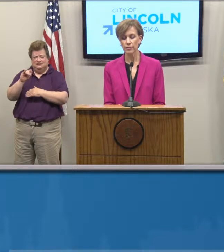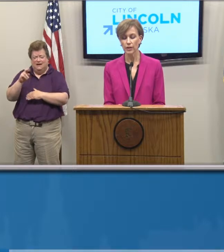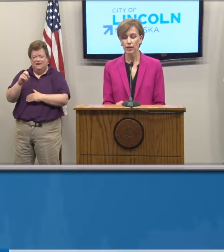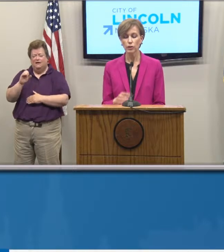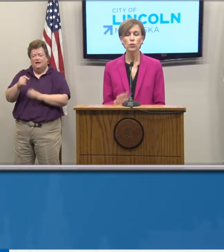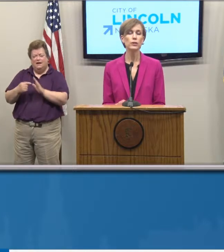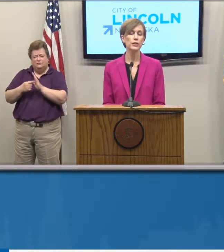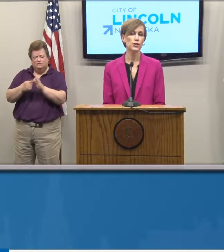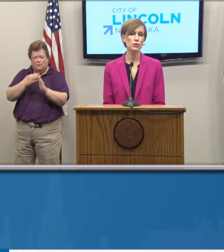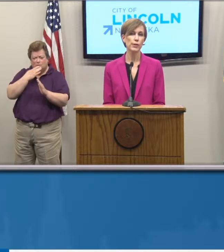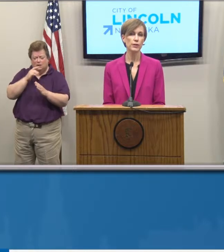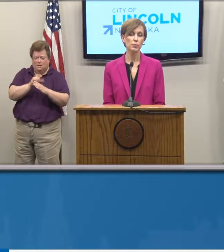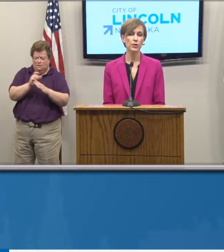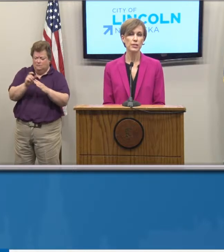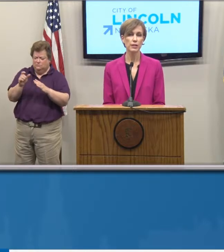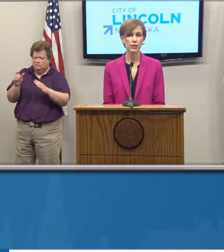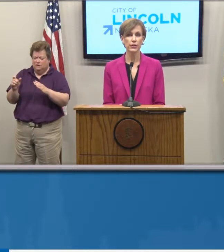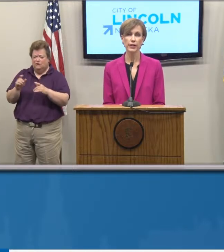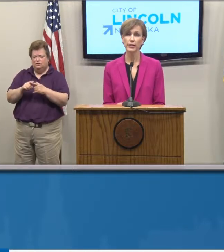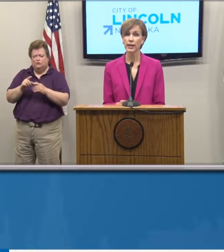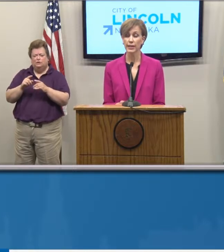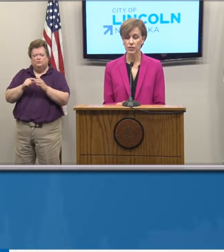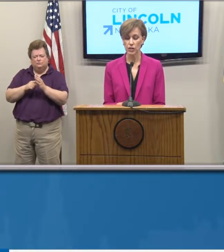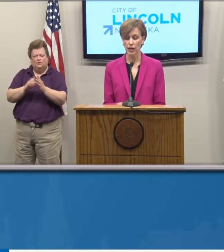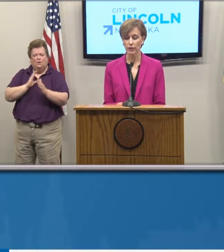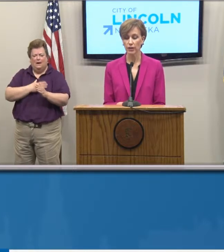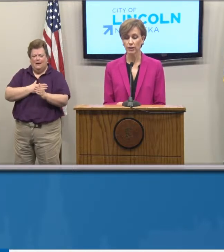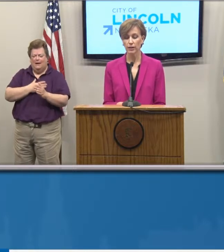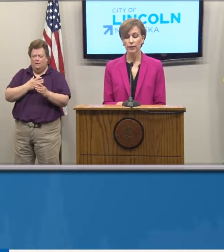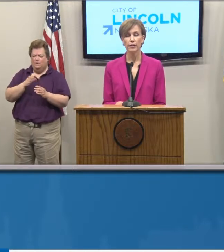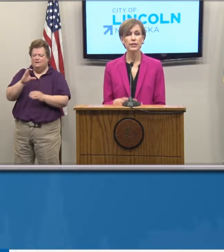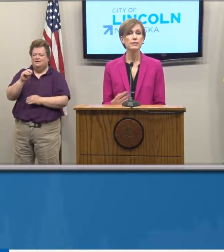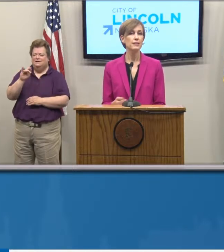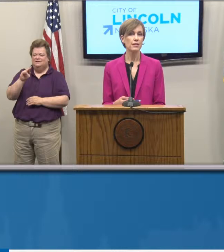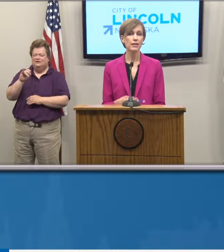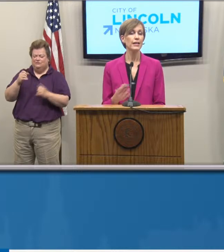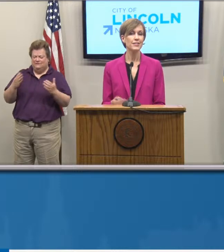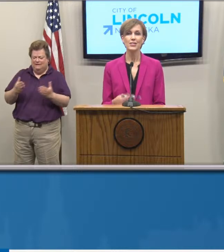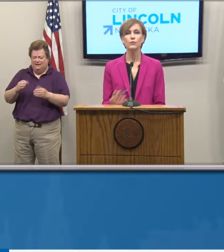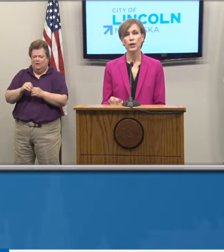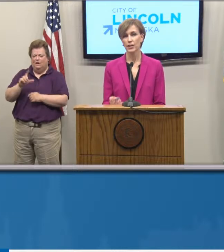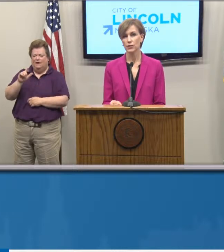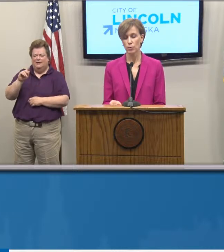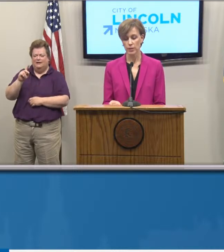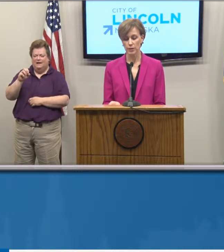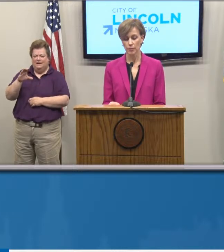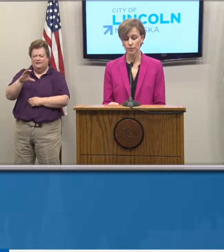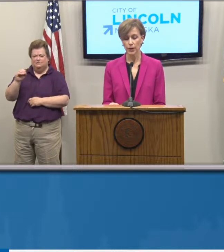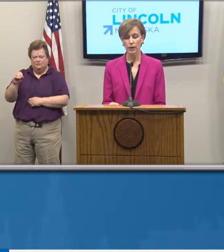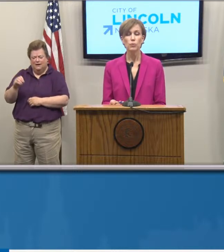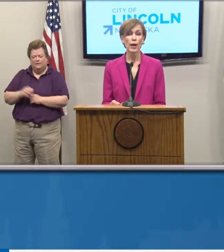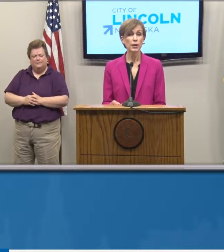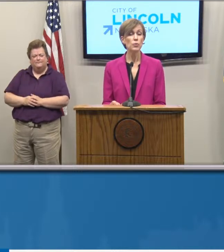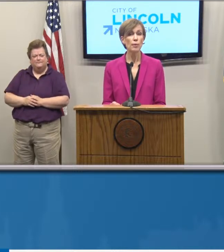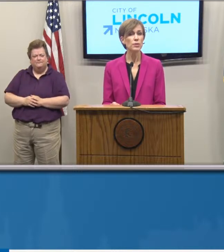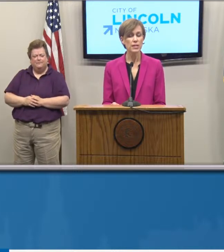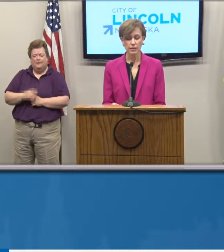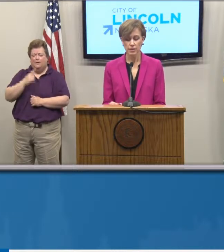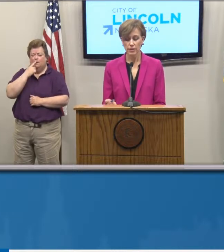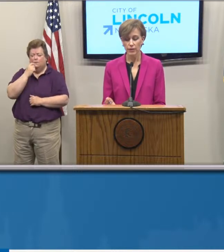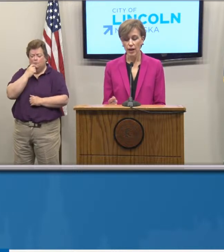depiction of local conditions we are experiencing here in Lincoln and Lancaster County. It is, in essence, a forecast of risk.